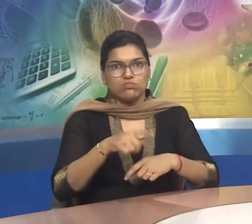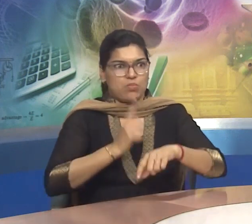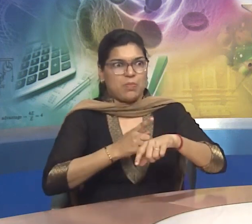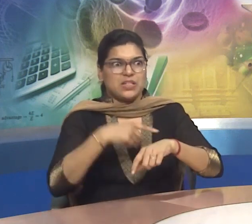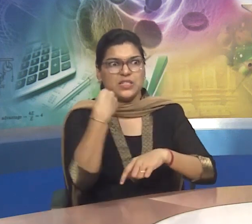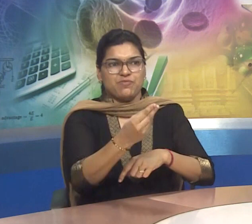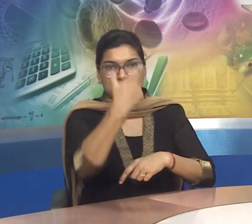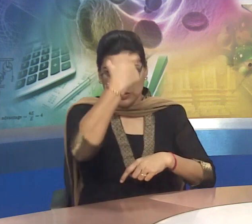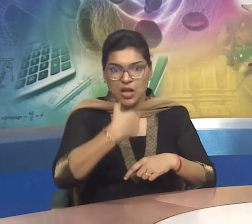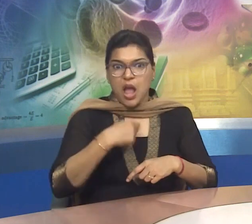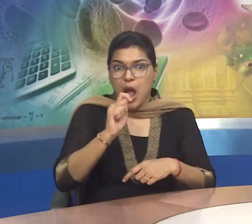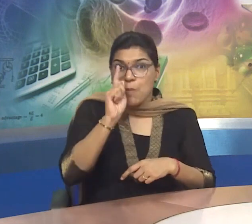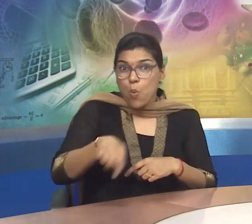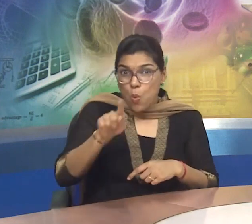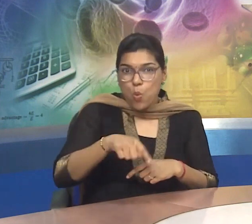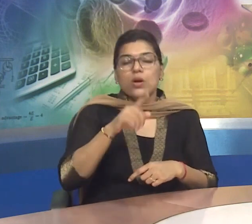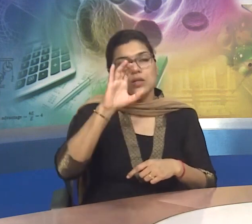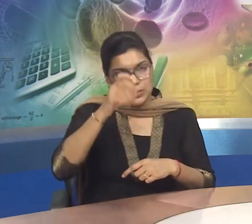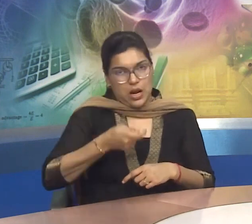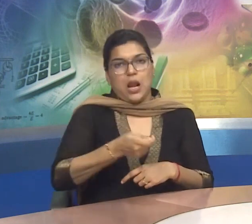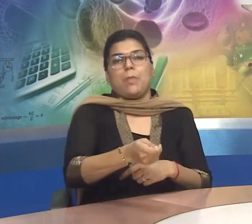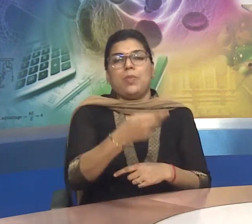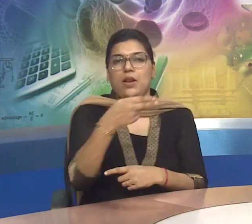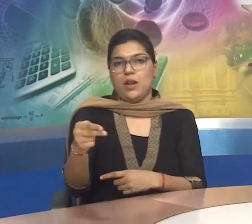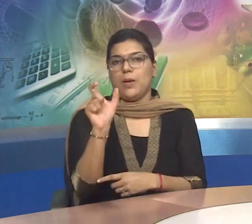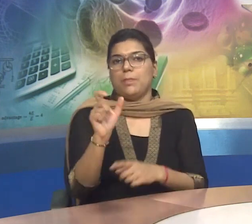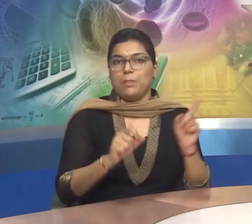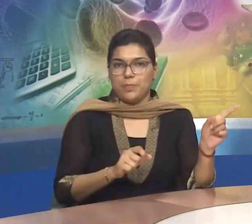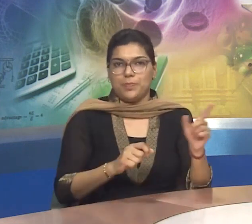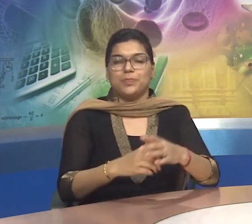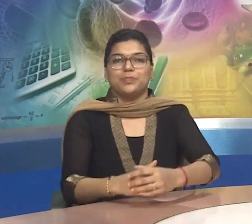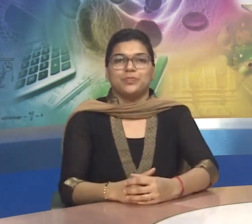teasing the other person, he or she. So that is the same thing, crime.